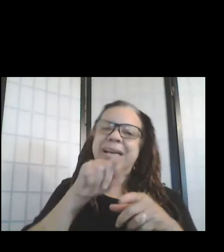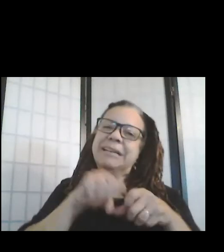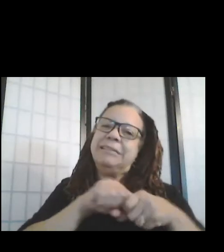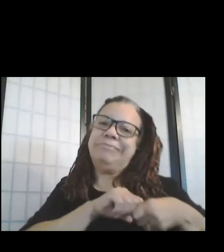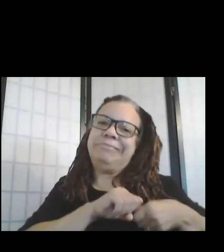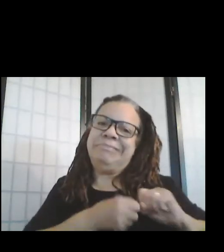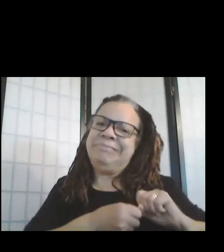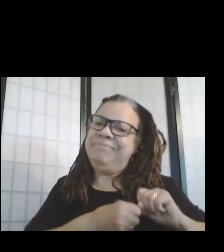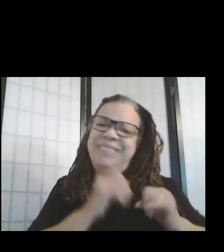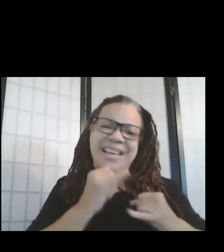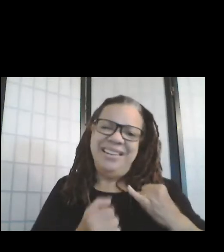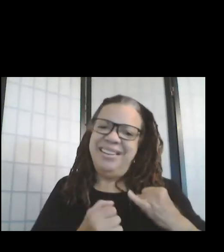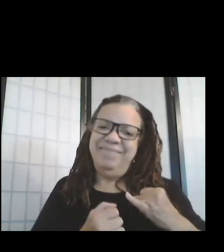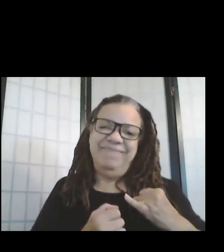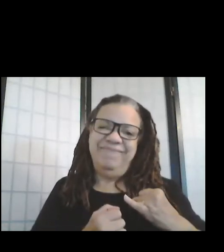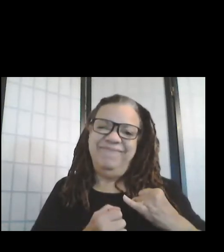ending to it.